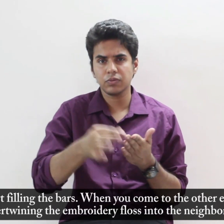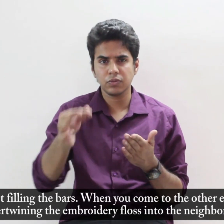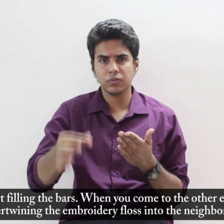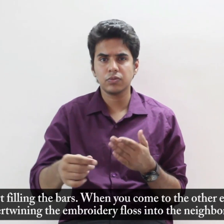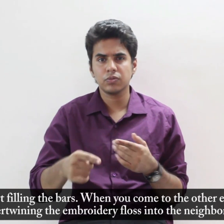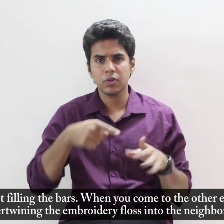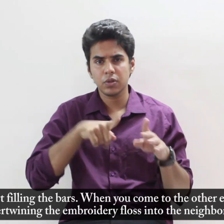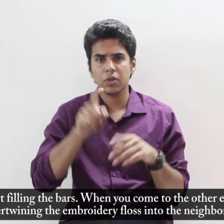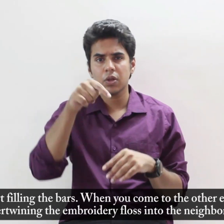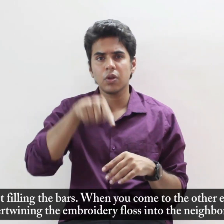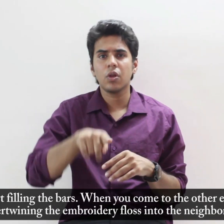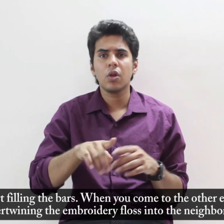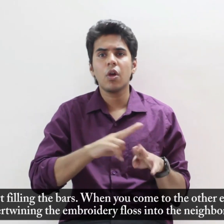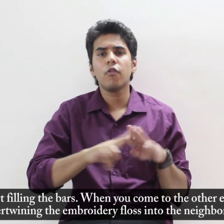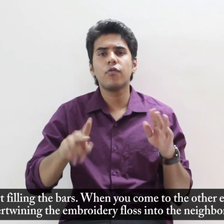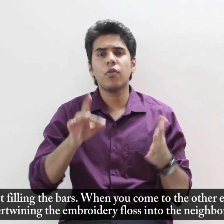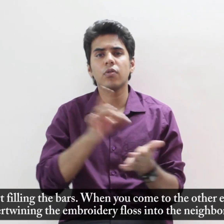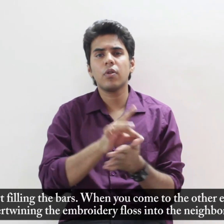floss into the neighboring stitches.